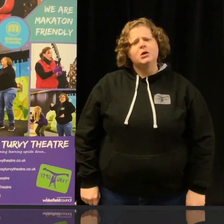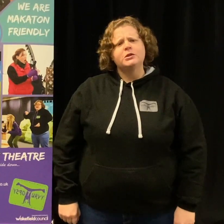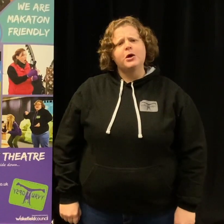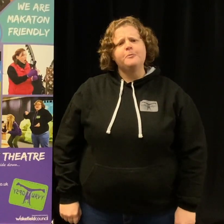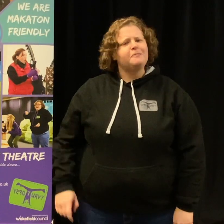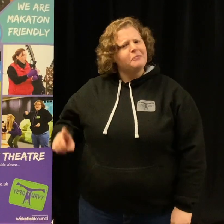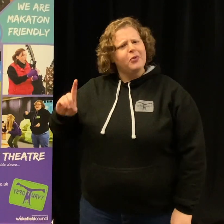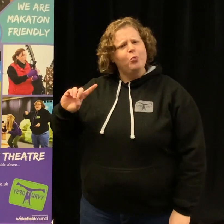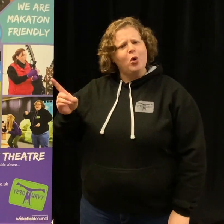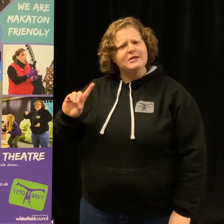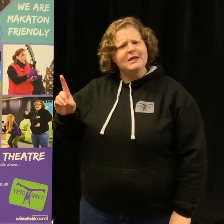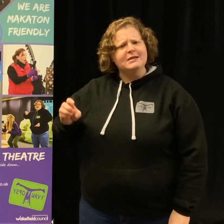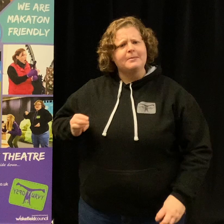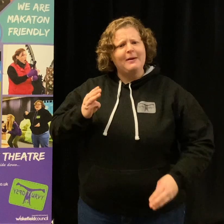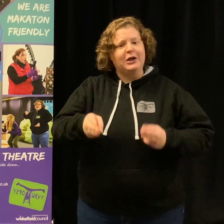So, what is Makaton?